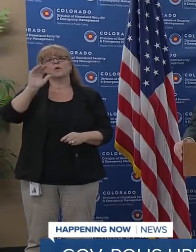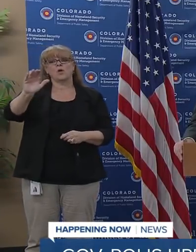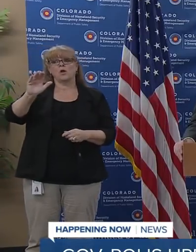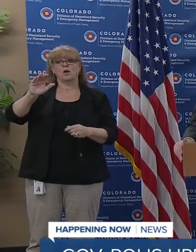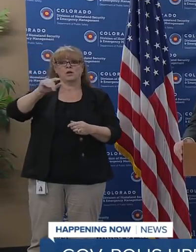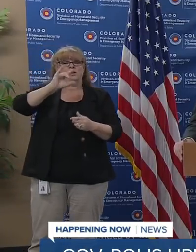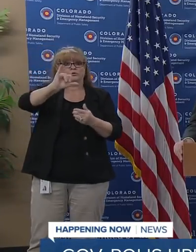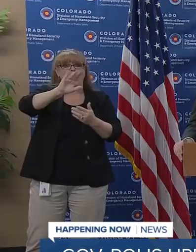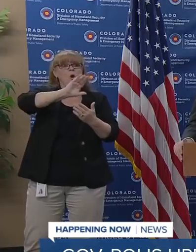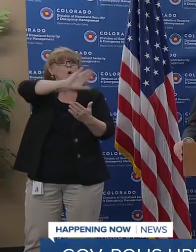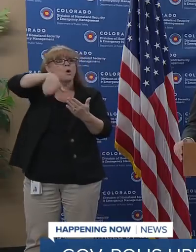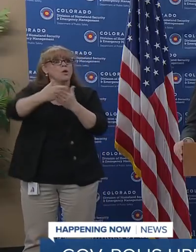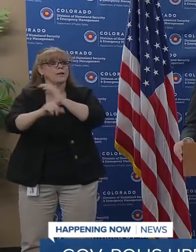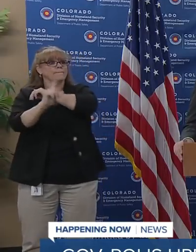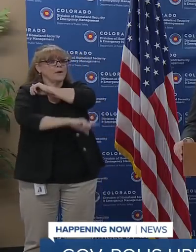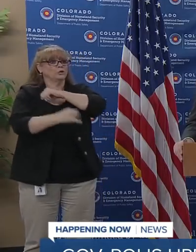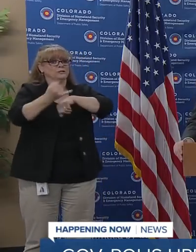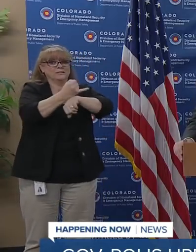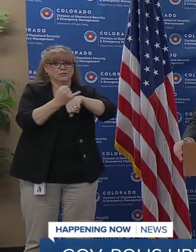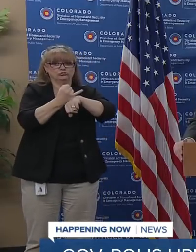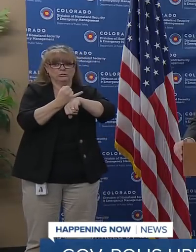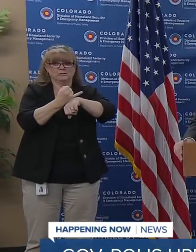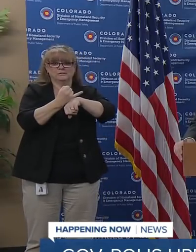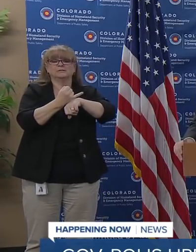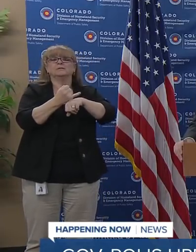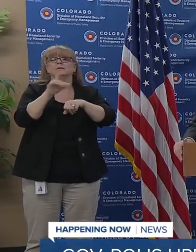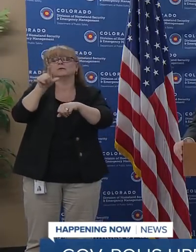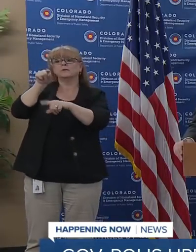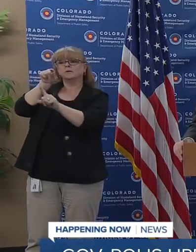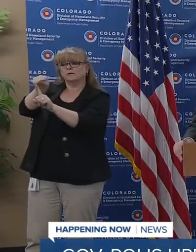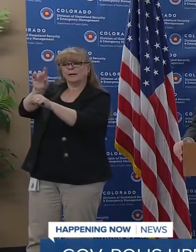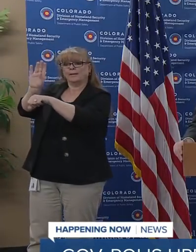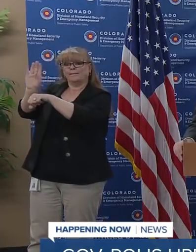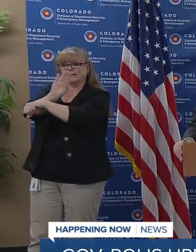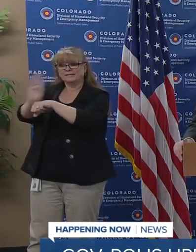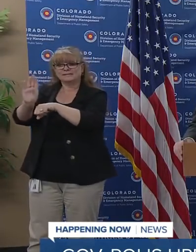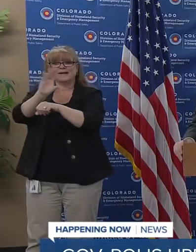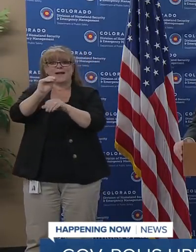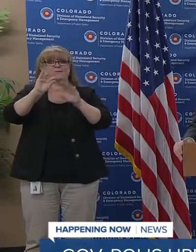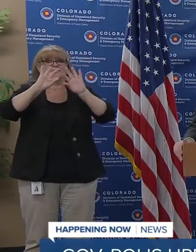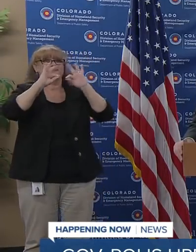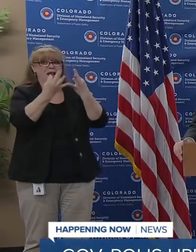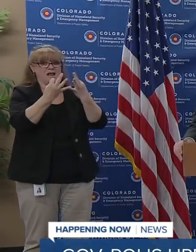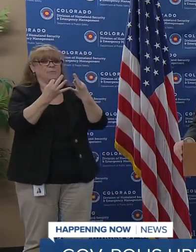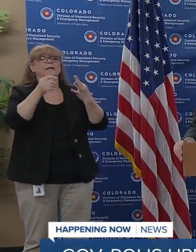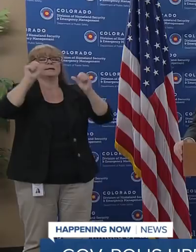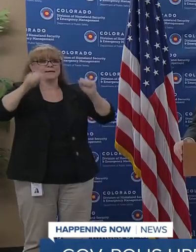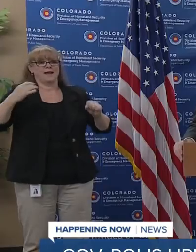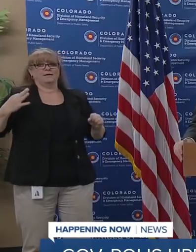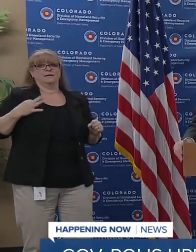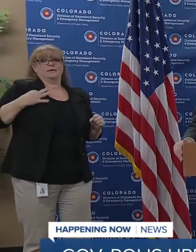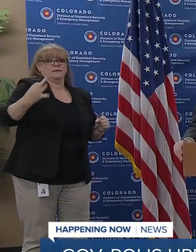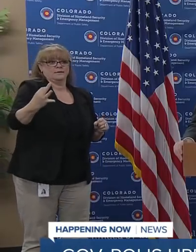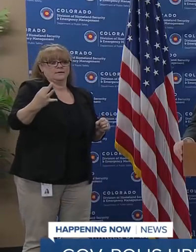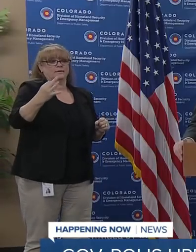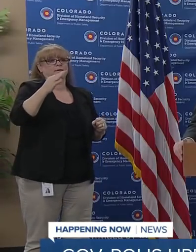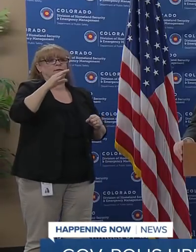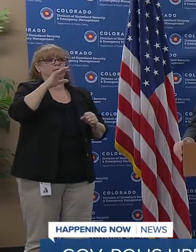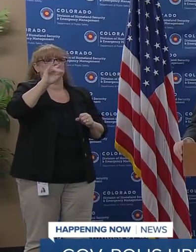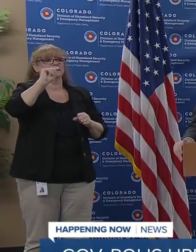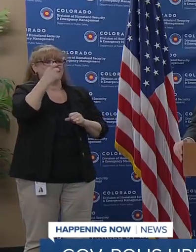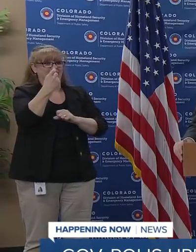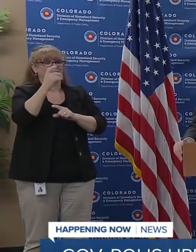and businesses can extend the payment date for their state income tax from April 15th to July 15th. And that order is even broader than the